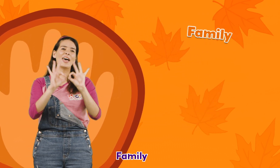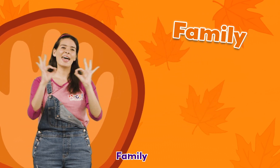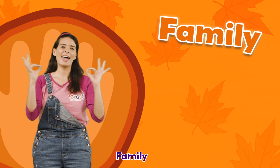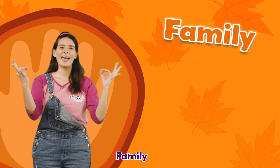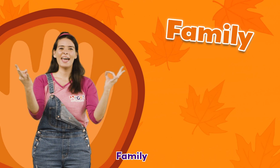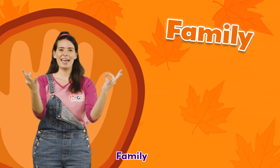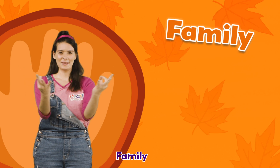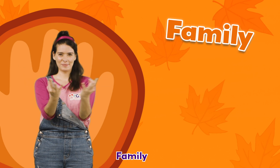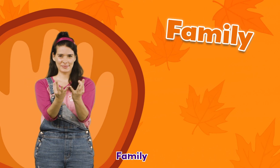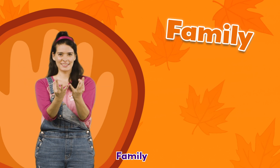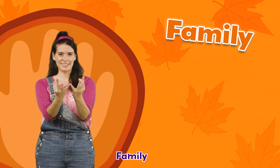Family.